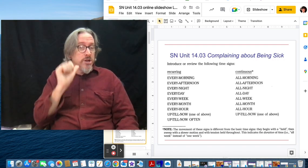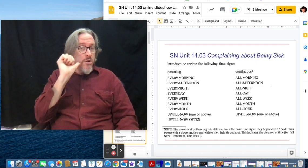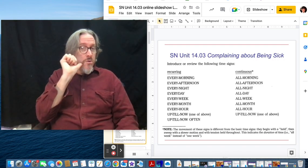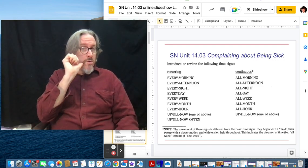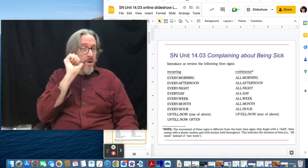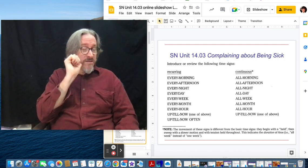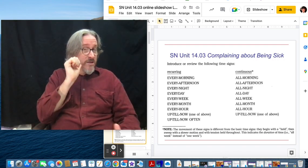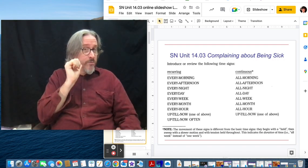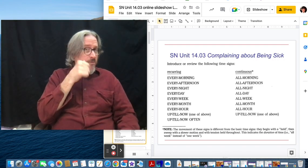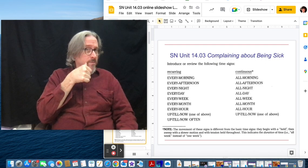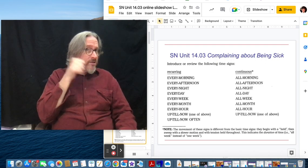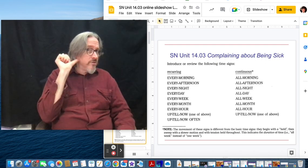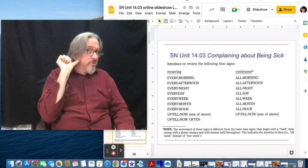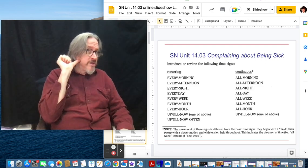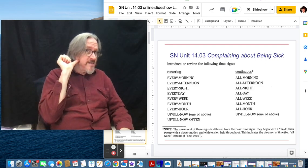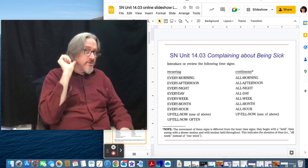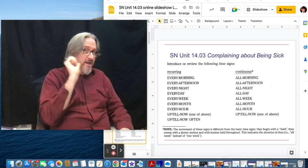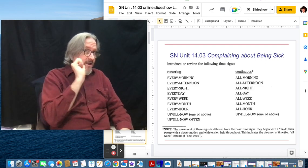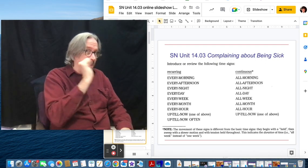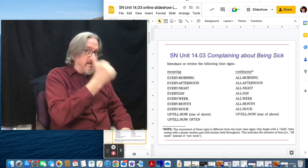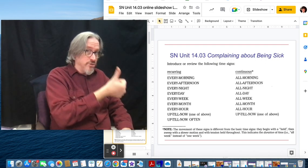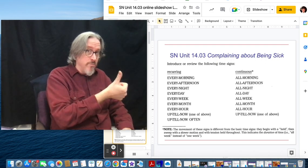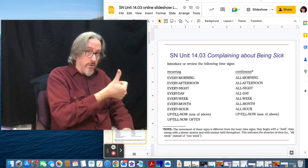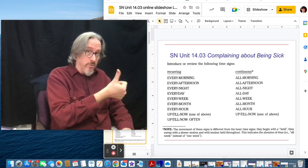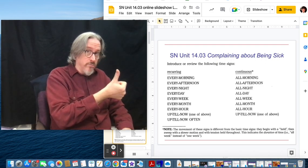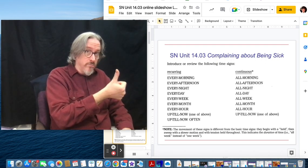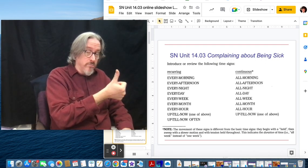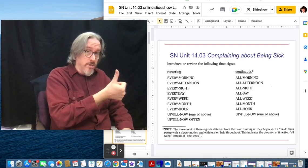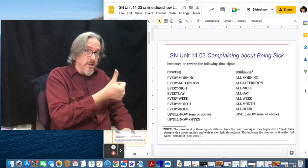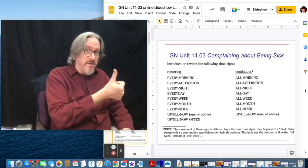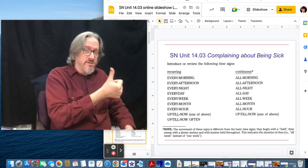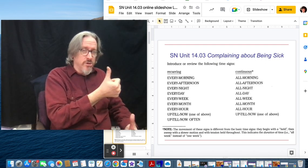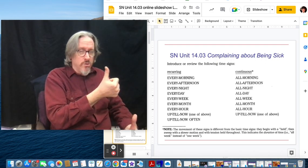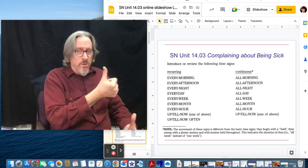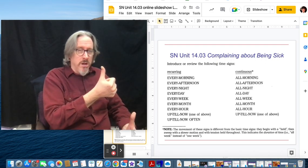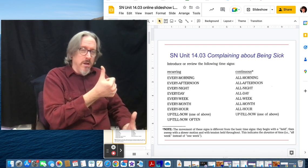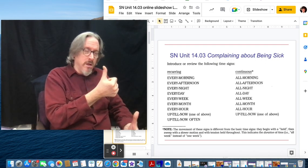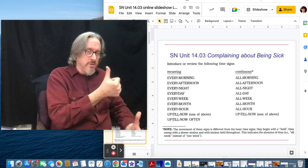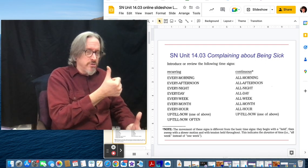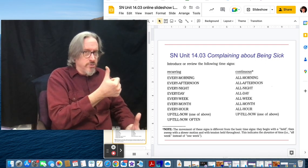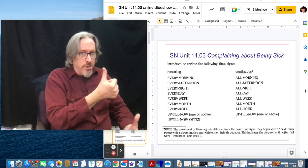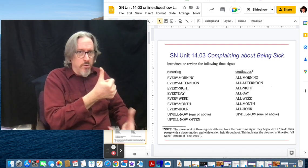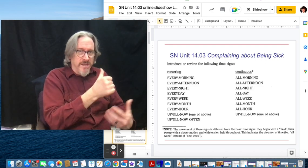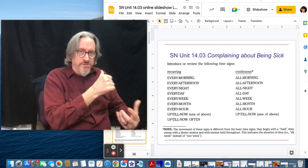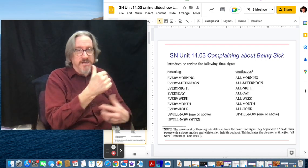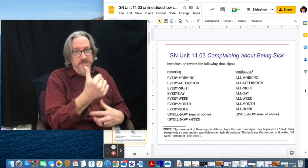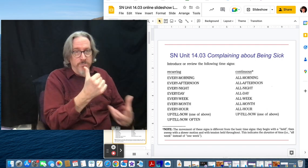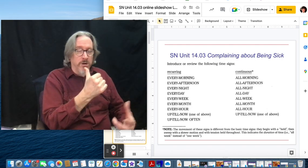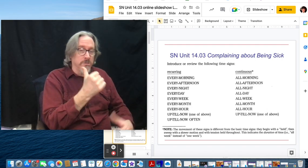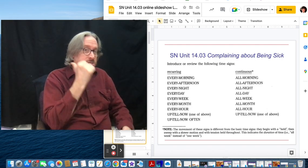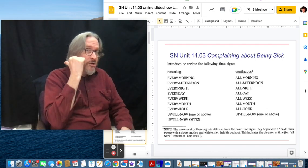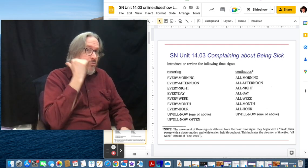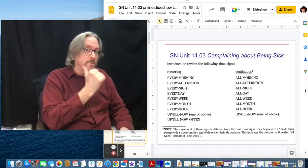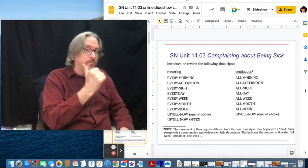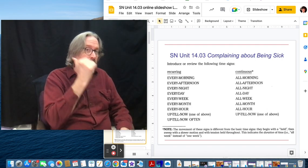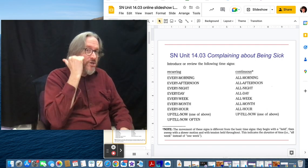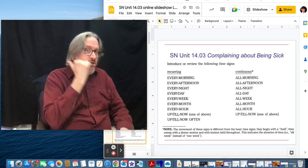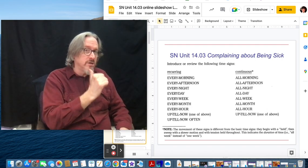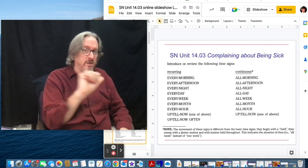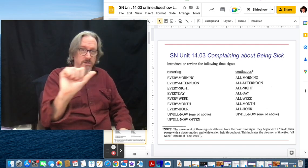We know, I think we've probably learned yesterday and tomorrow. So to show yesterday's and tomorrow's,